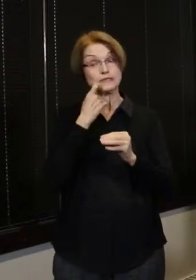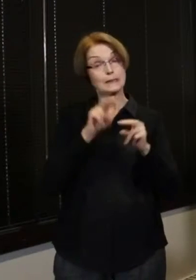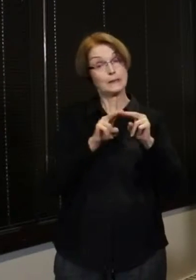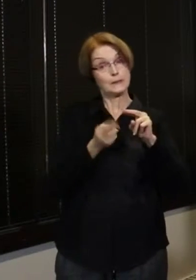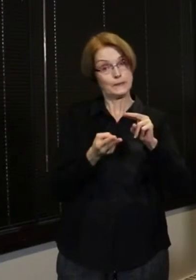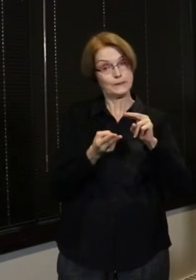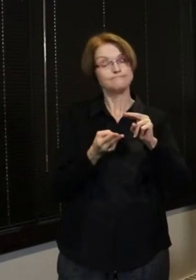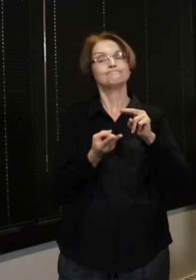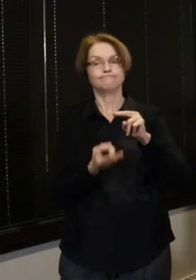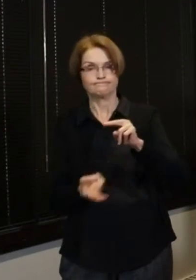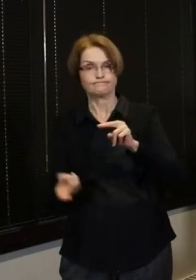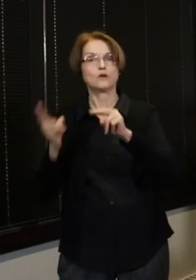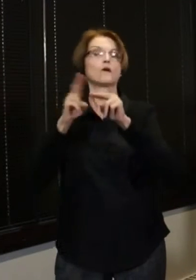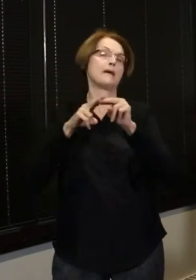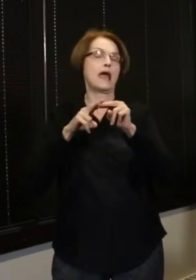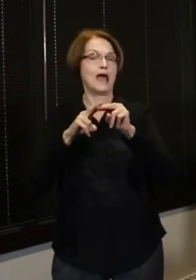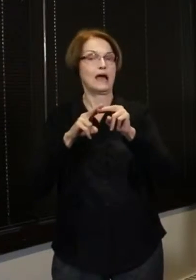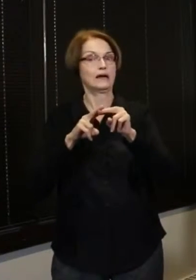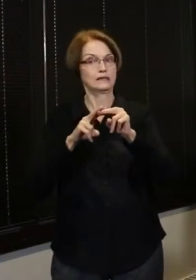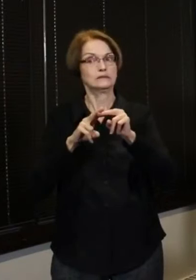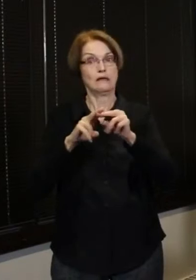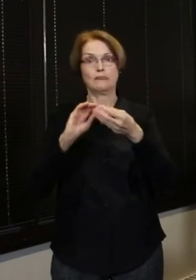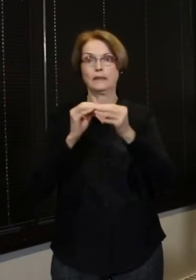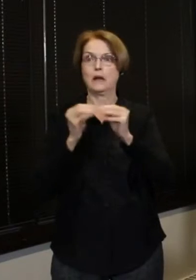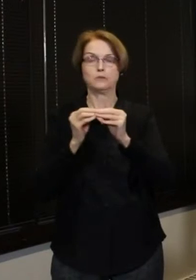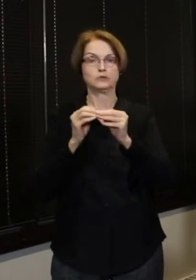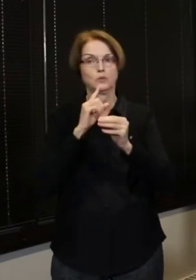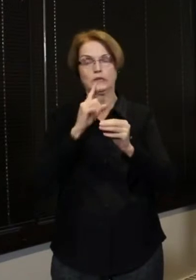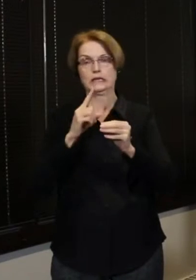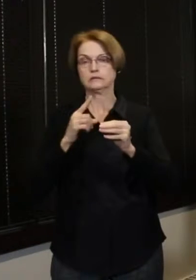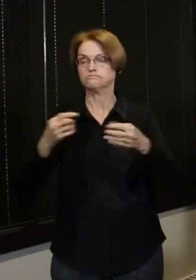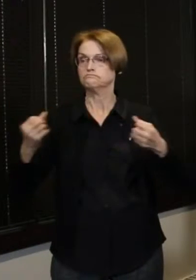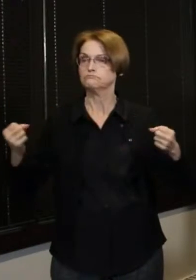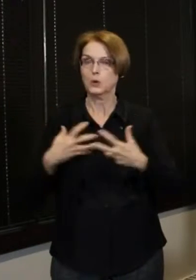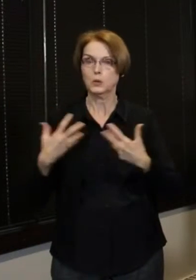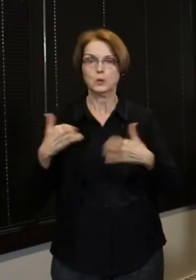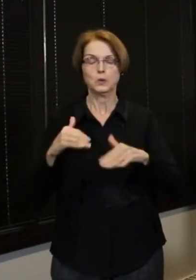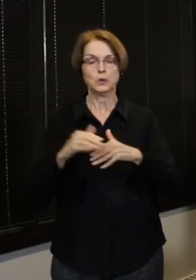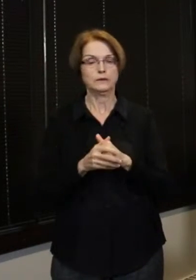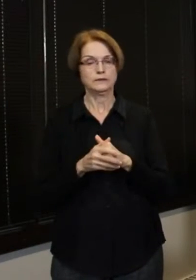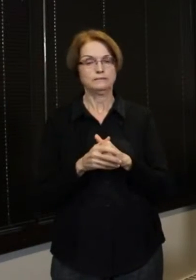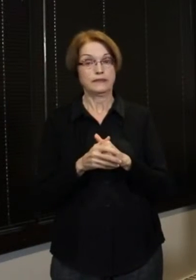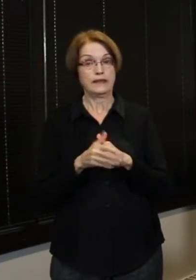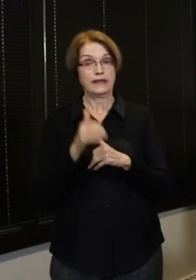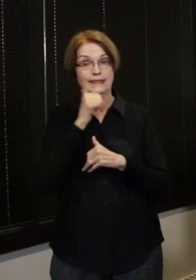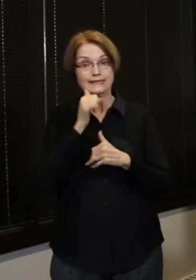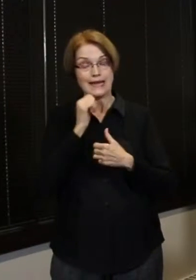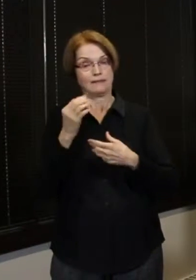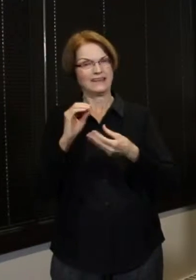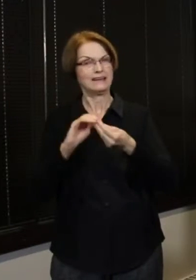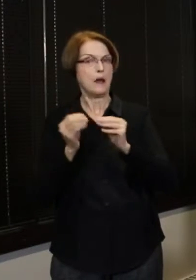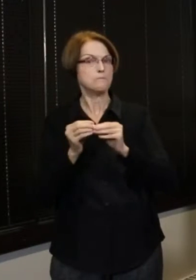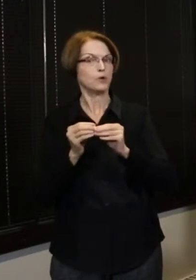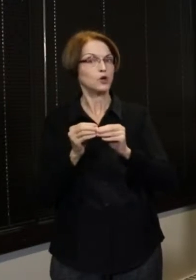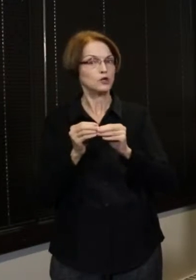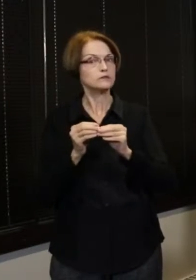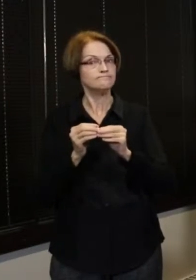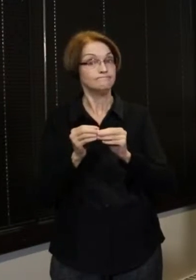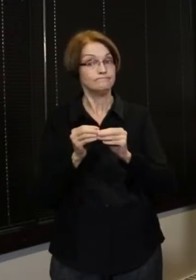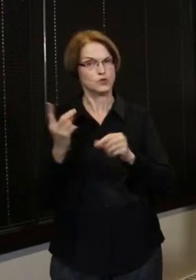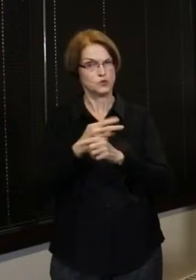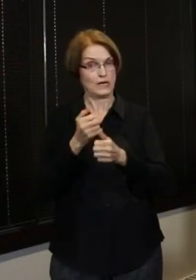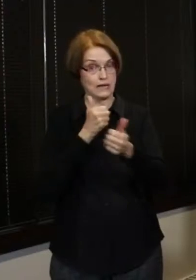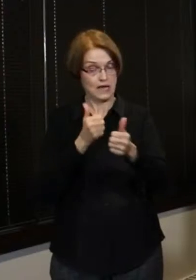recently, have jumped back up into some scary territory. Our daily admission number, which again is lagged by 2 days, today